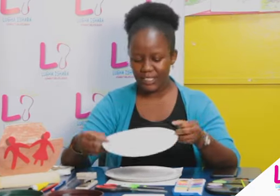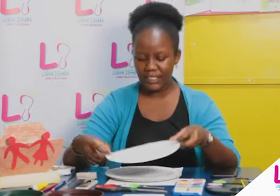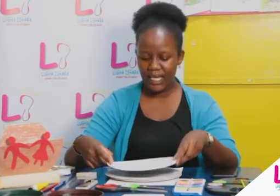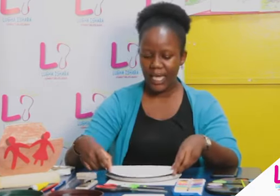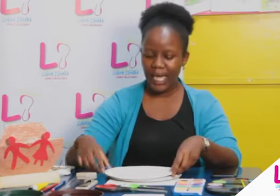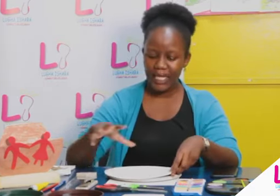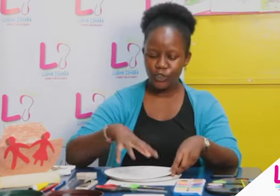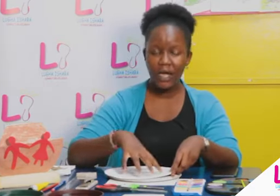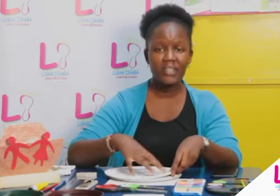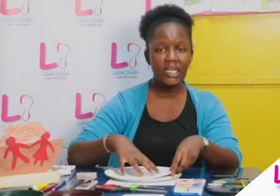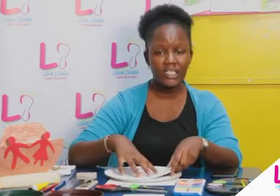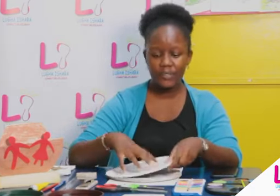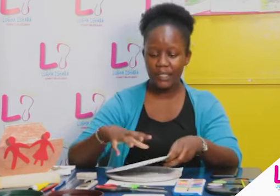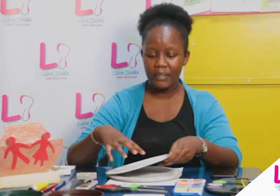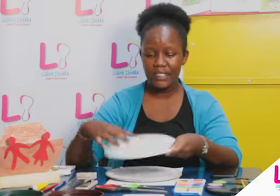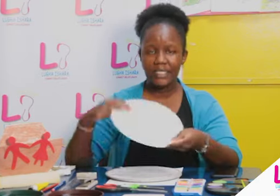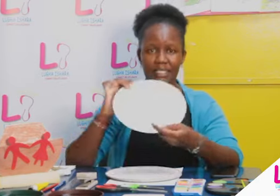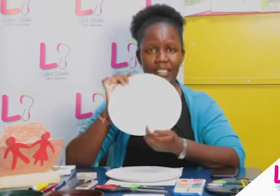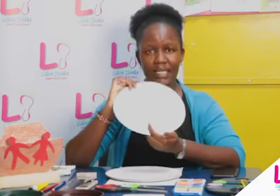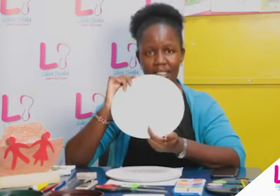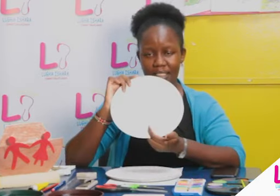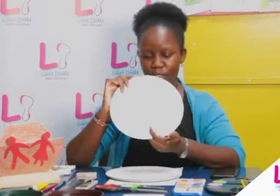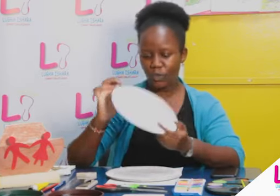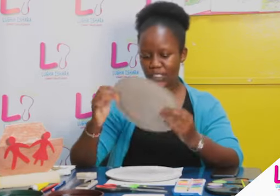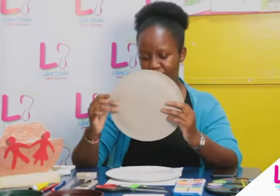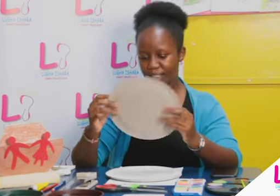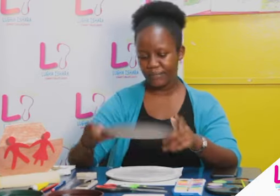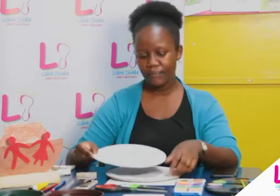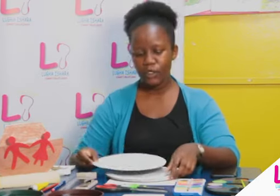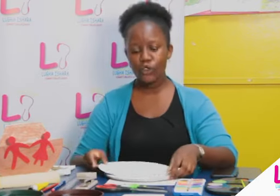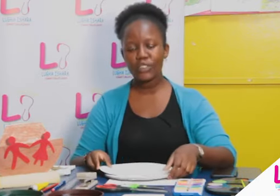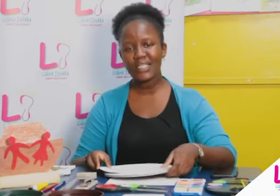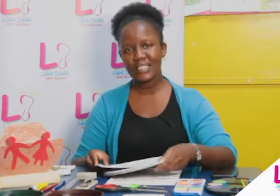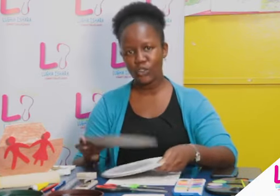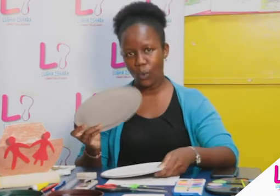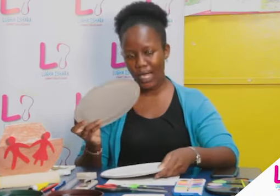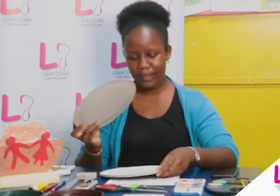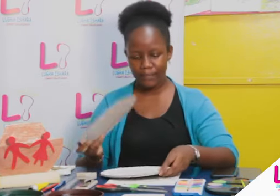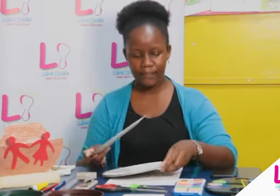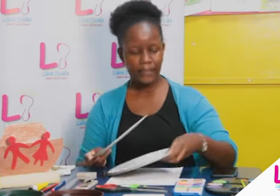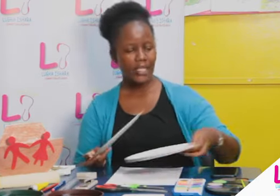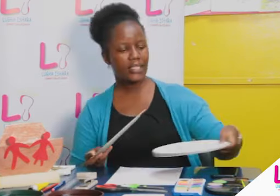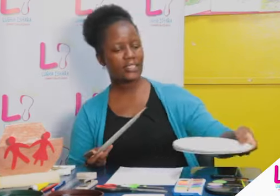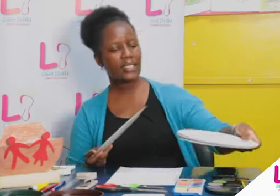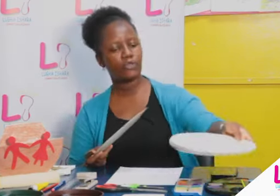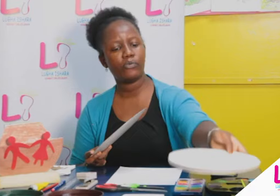parties, and you have the crisps and the biscuits? This is what it is. So you just need one. In this case, you put